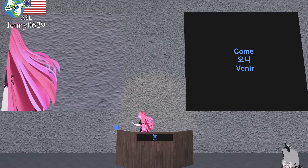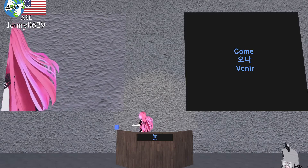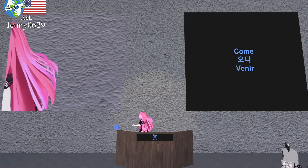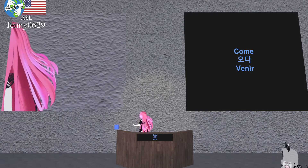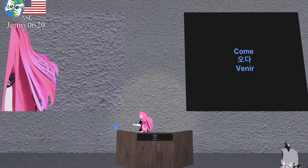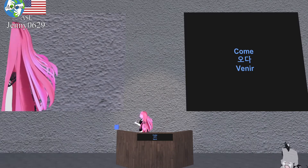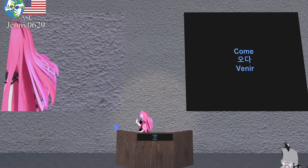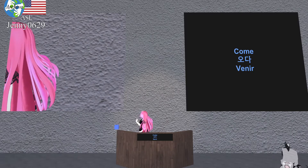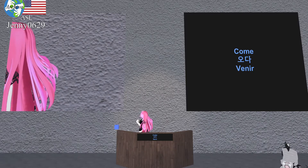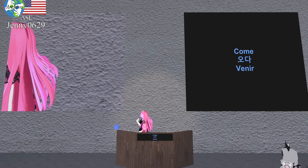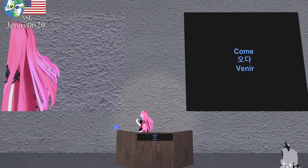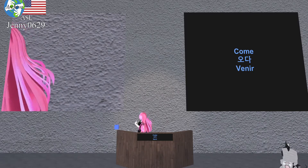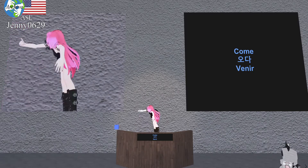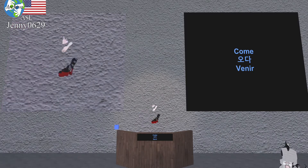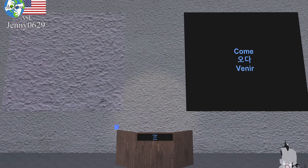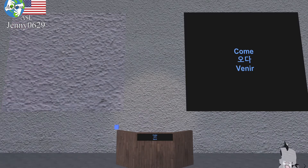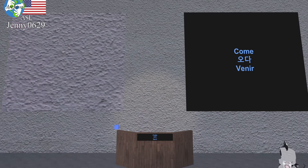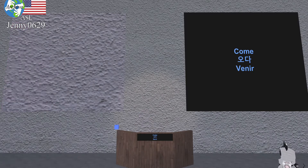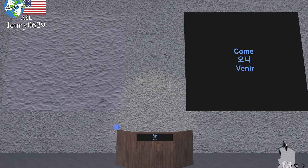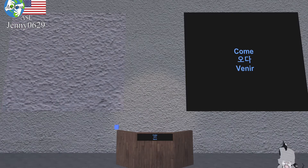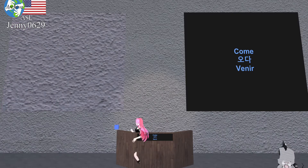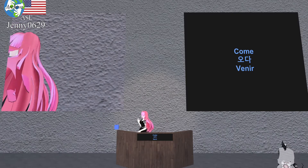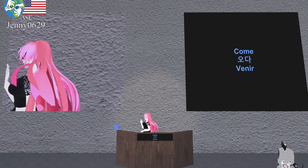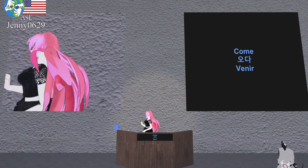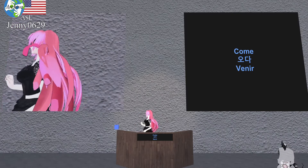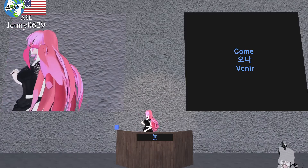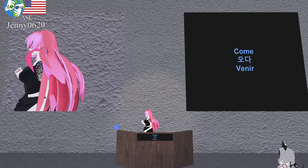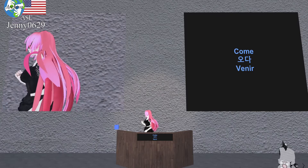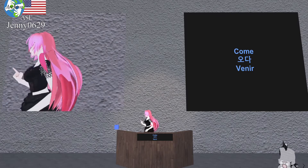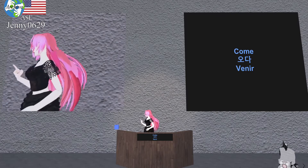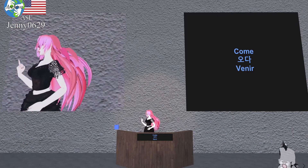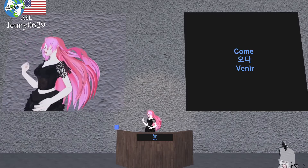never seen that. Like this? Oh, it's old.